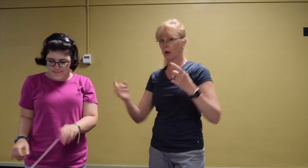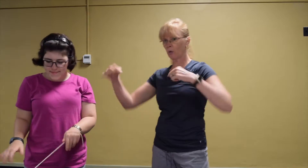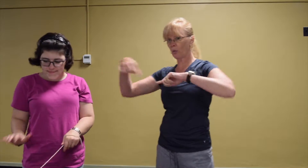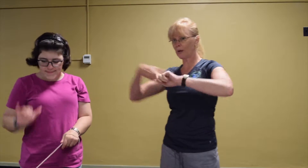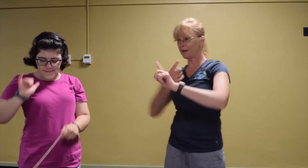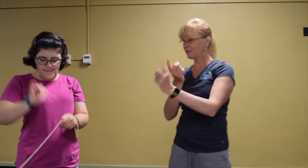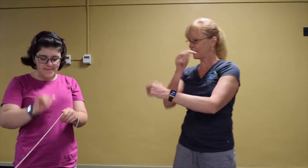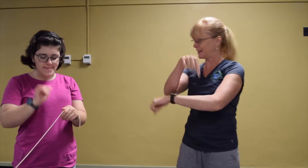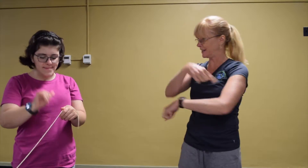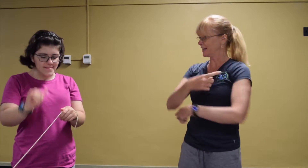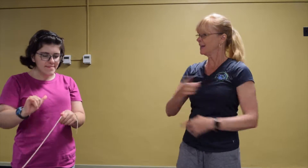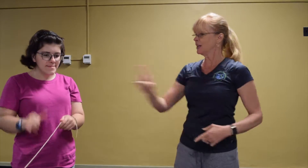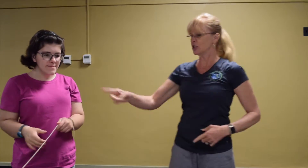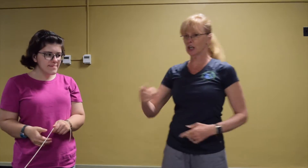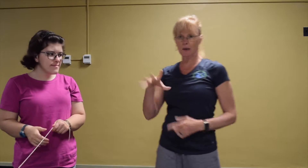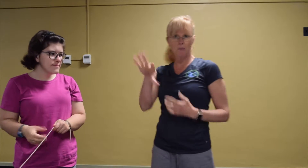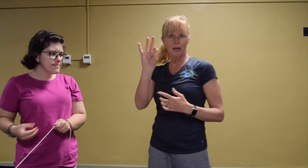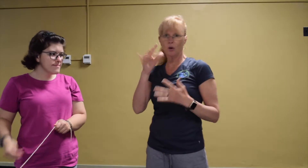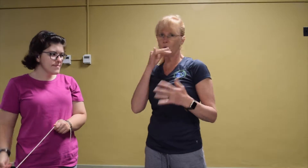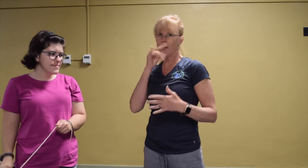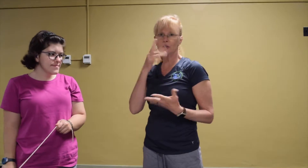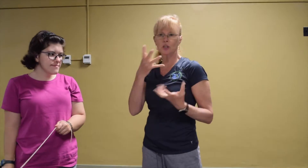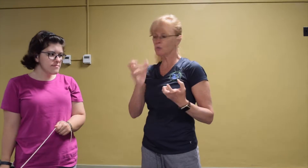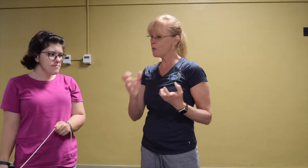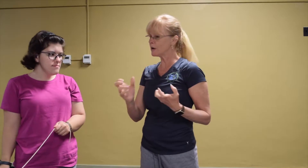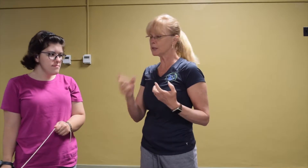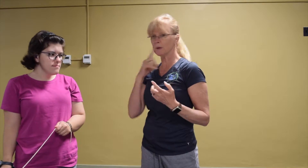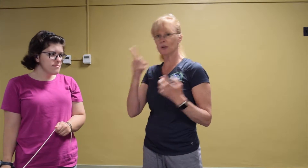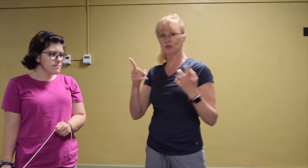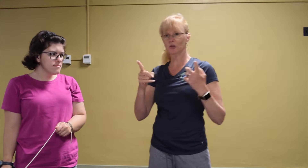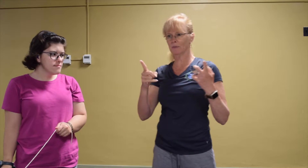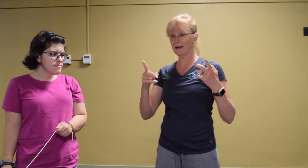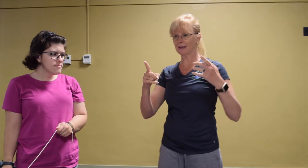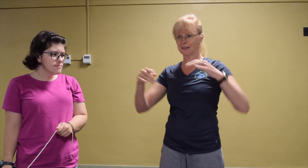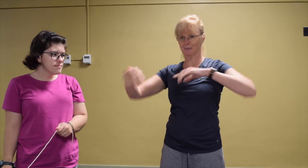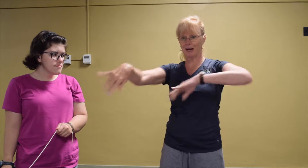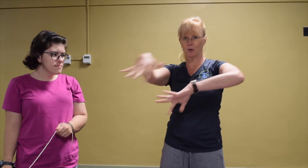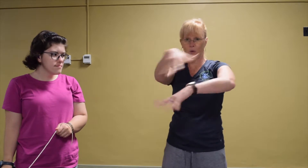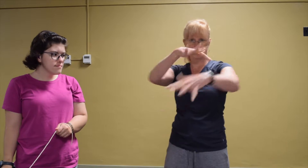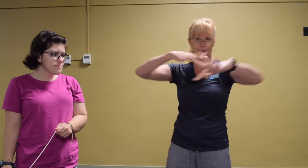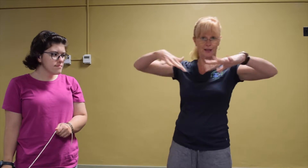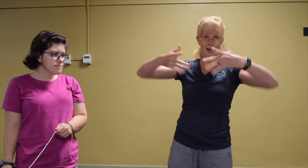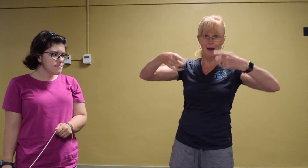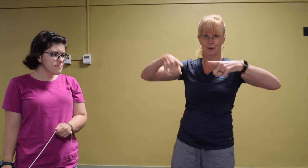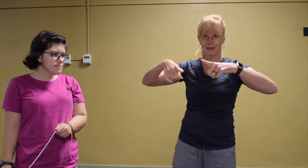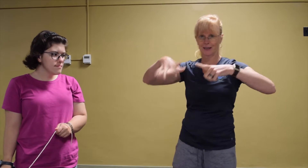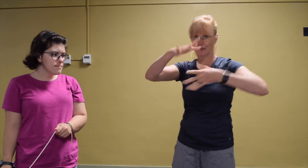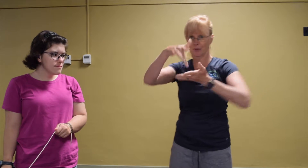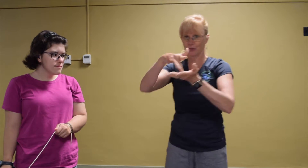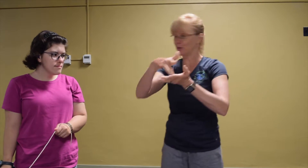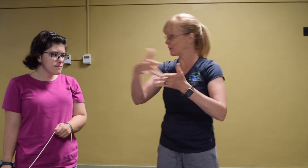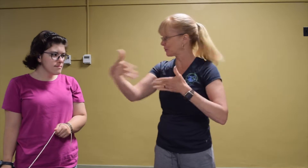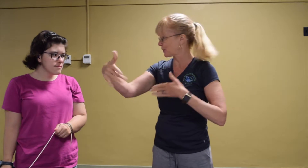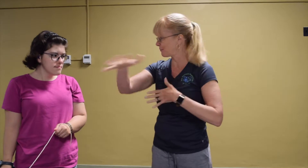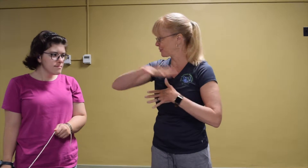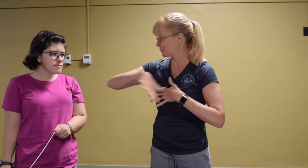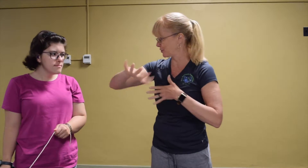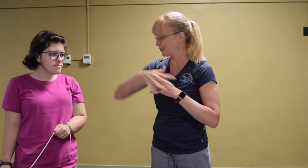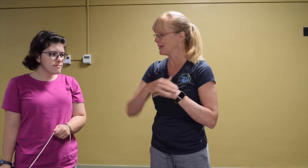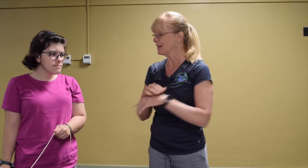are weaving. She can pick whoever she wants because you're going to make some kind of weird thing happening in the middle of the room.